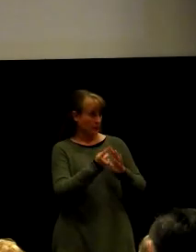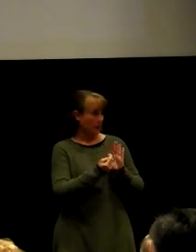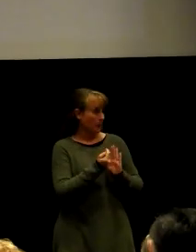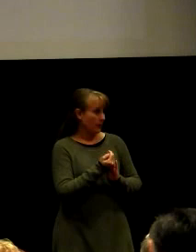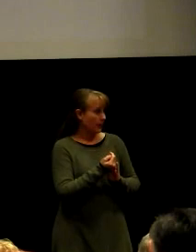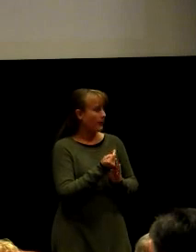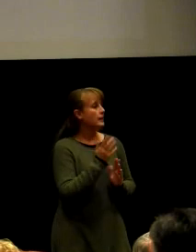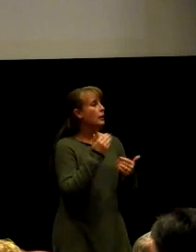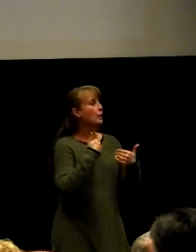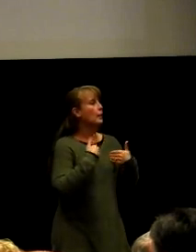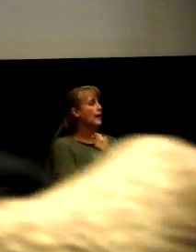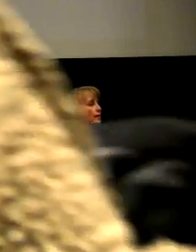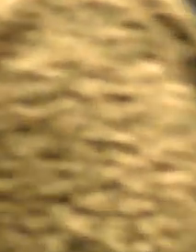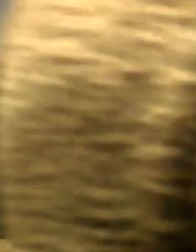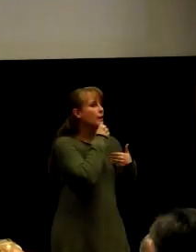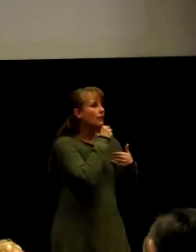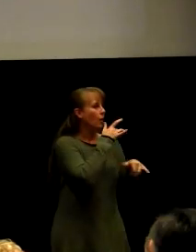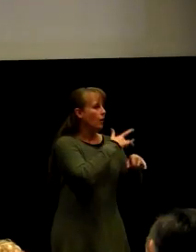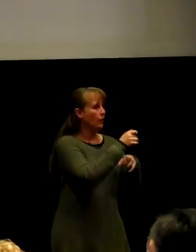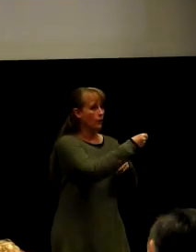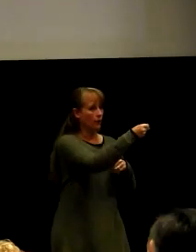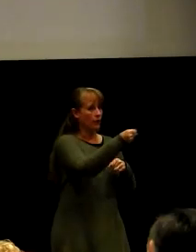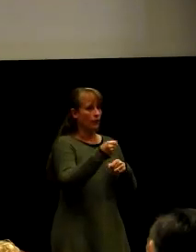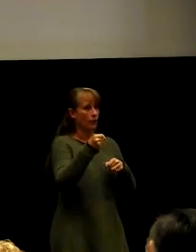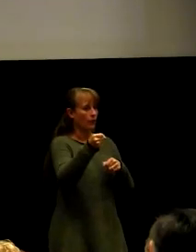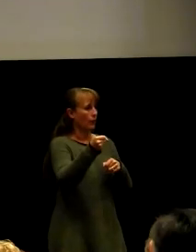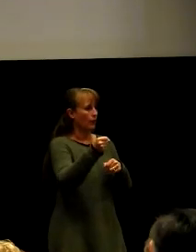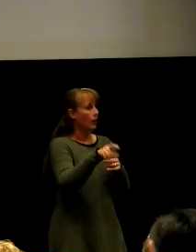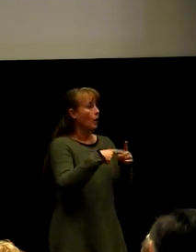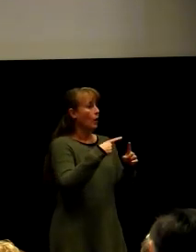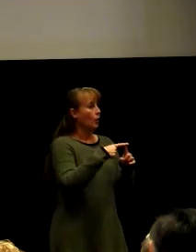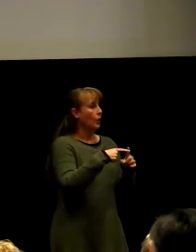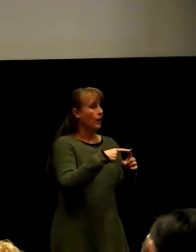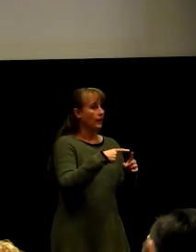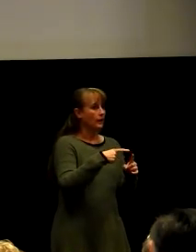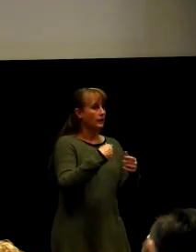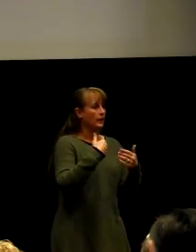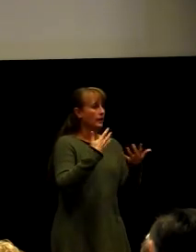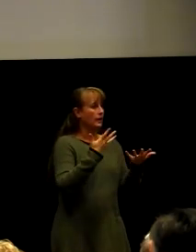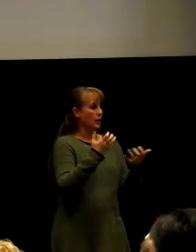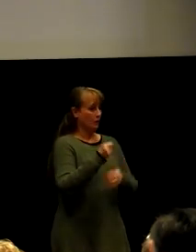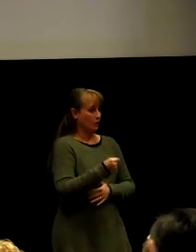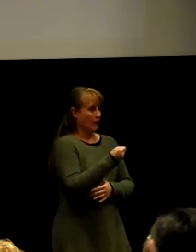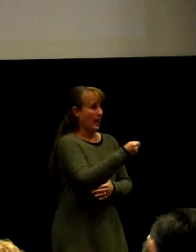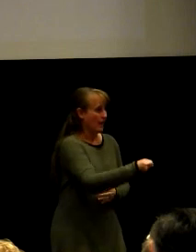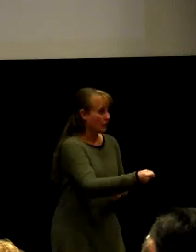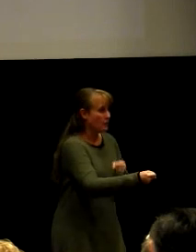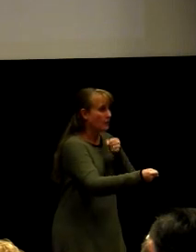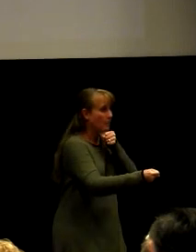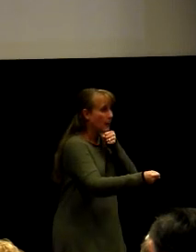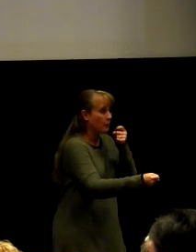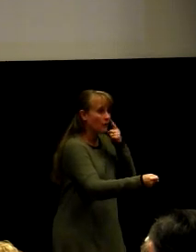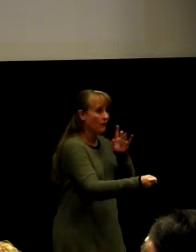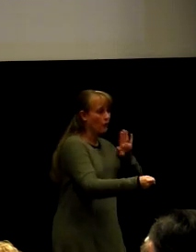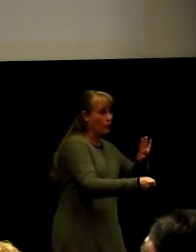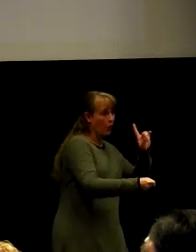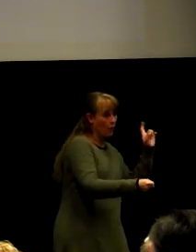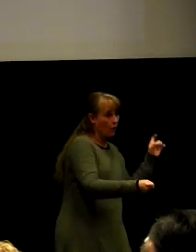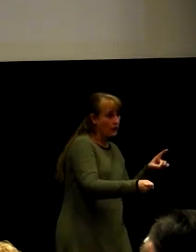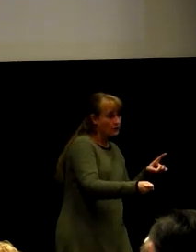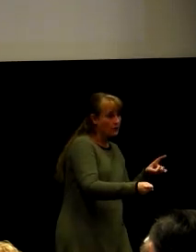period, we'll have microphones available. When they come around to hand you the microphone to have you ask your